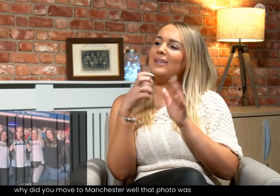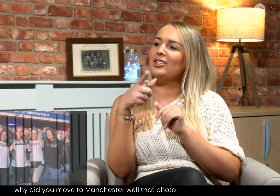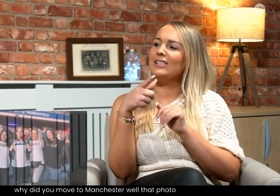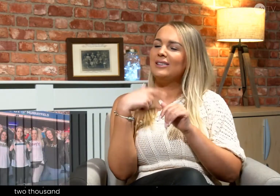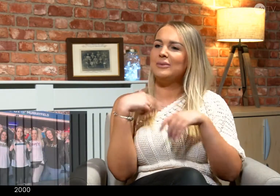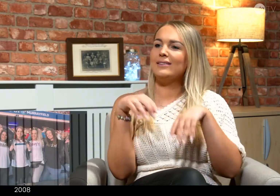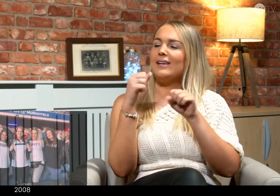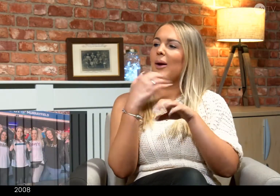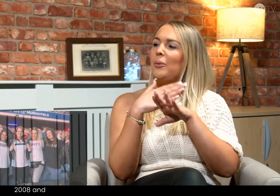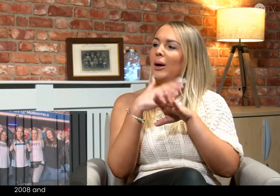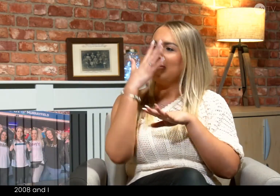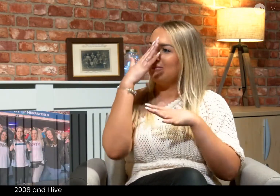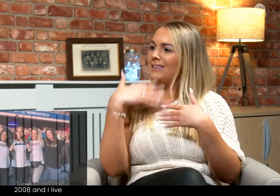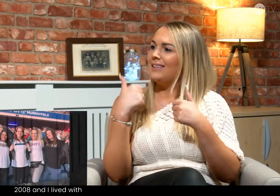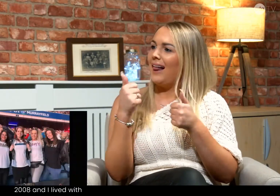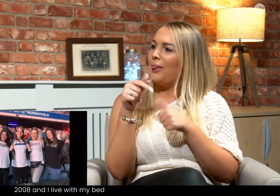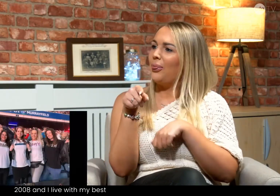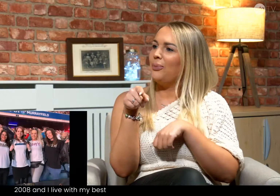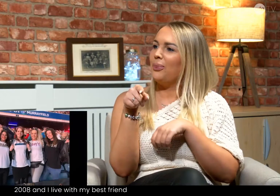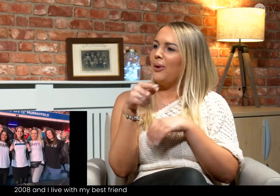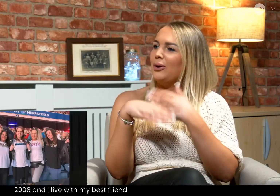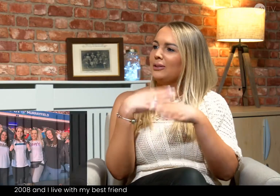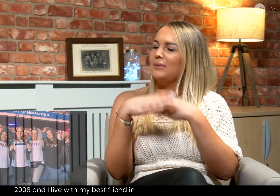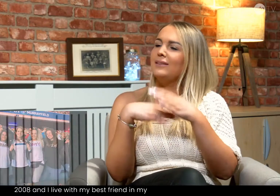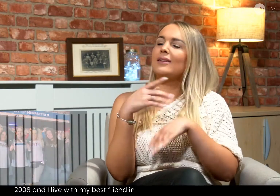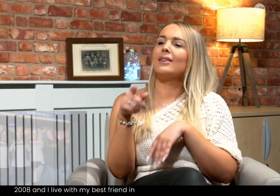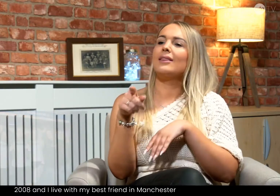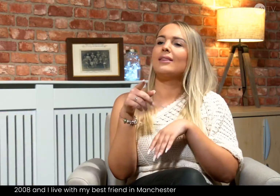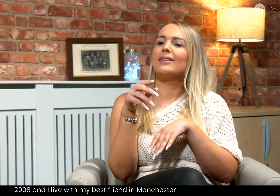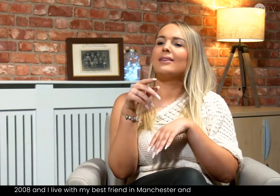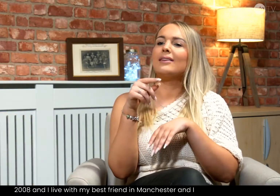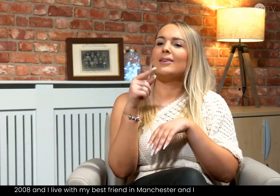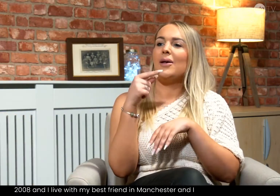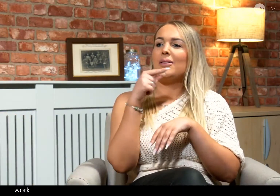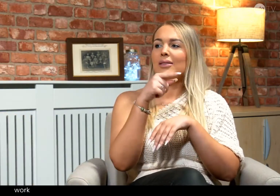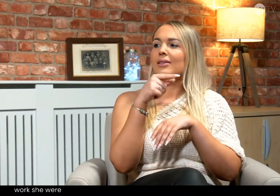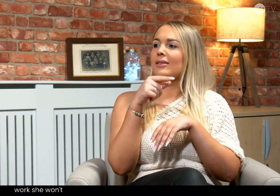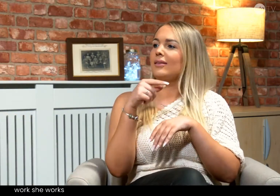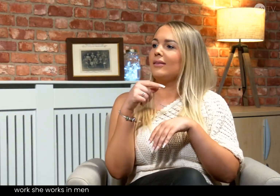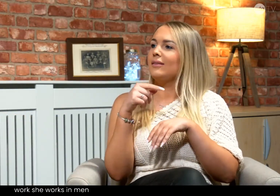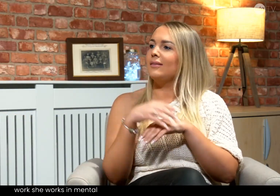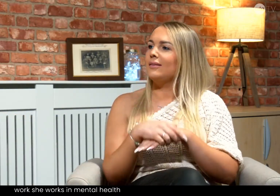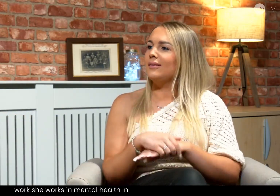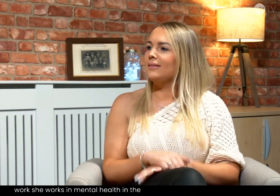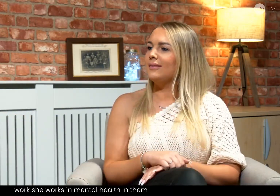my best friend in Manchester, and she worked in mental health in a mental health hospital.